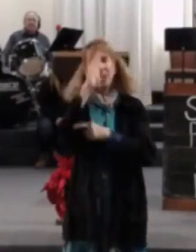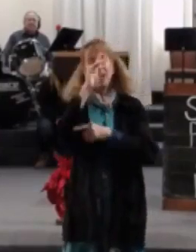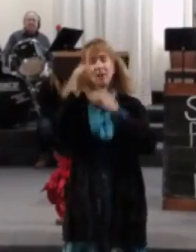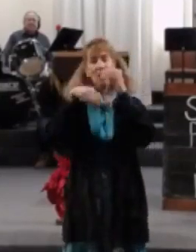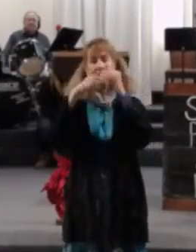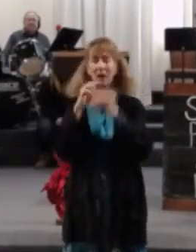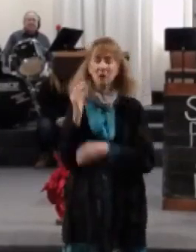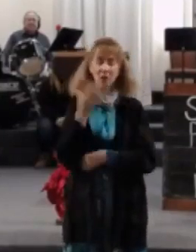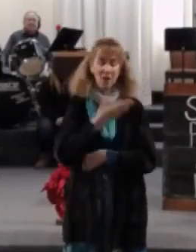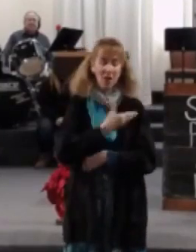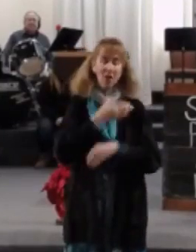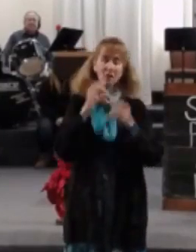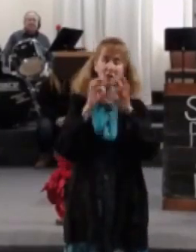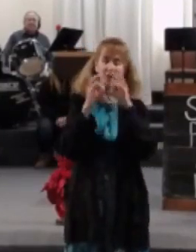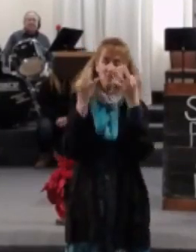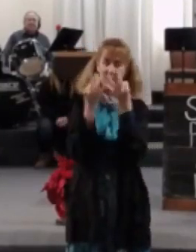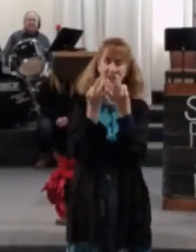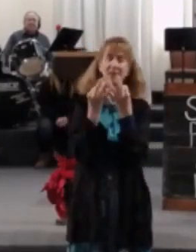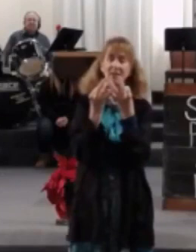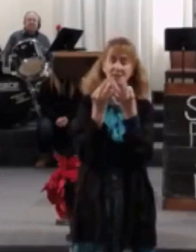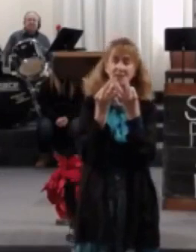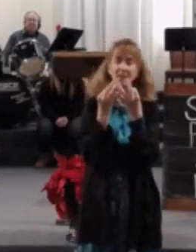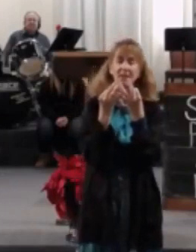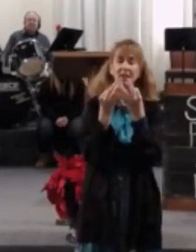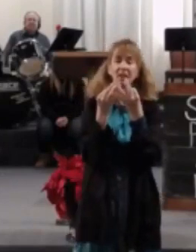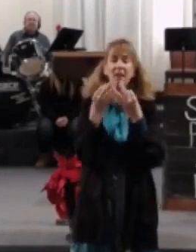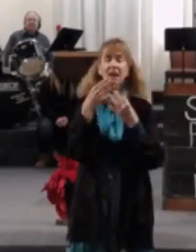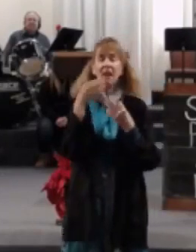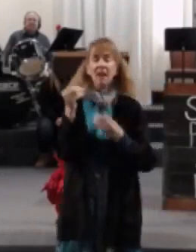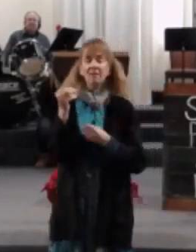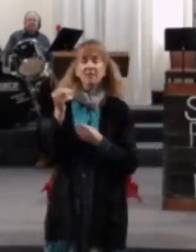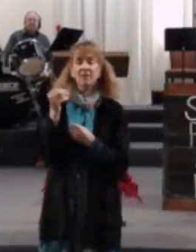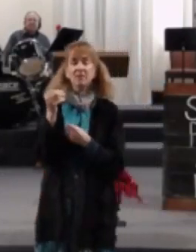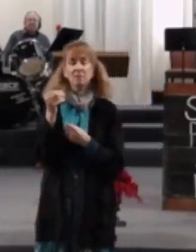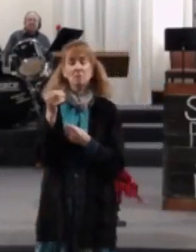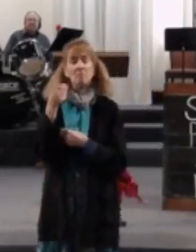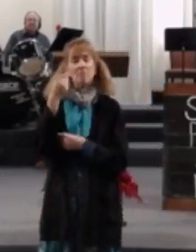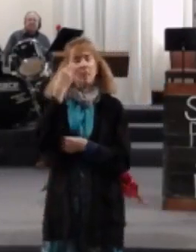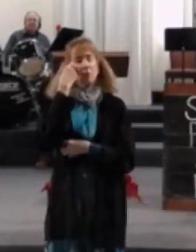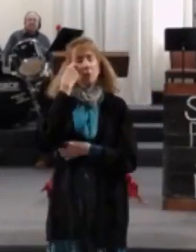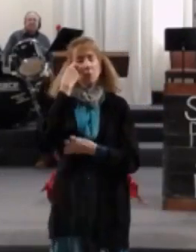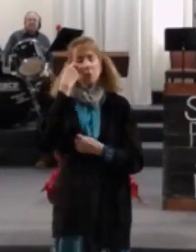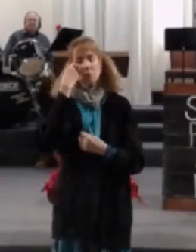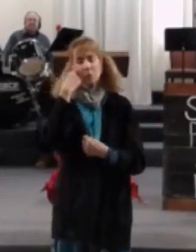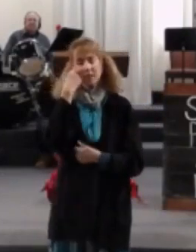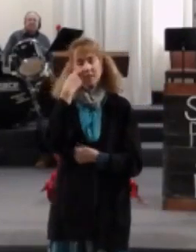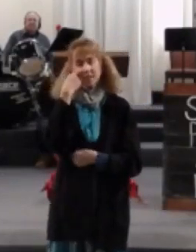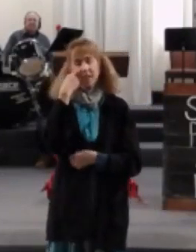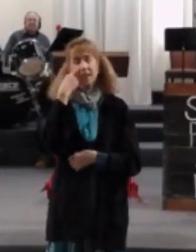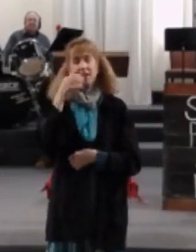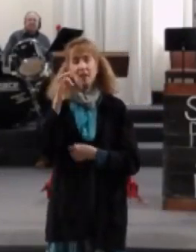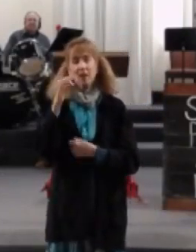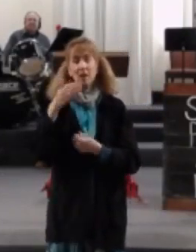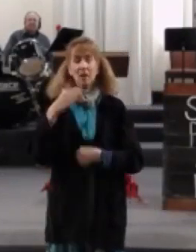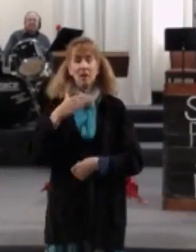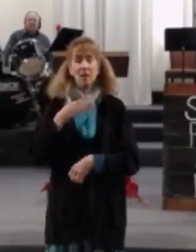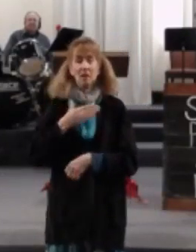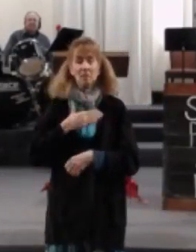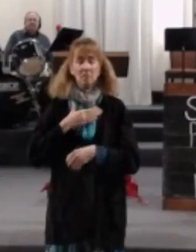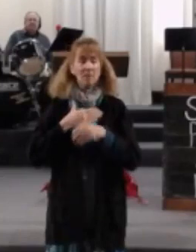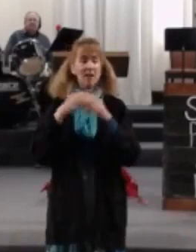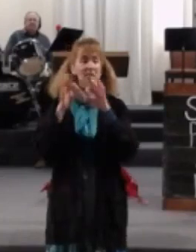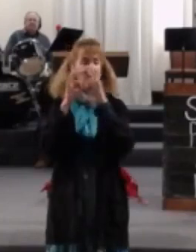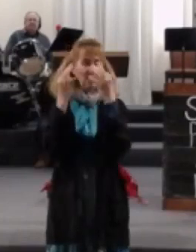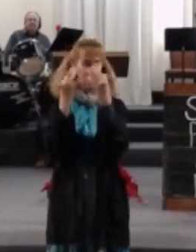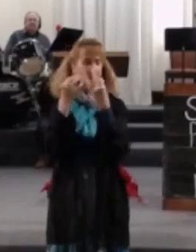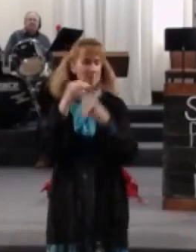them. He was doing better for a while. Recently, he's taken a bad turn, so